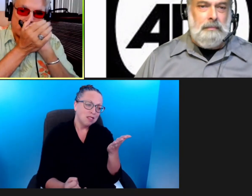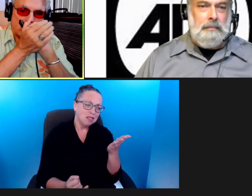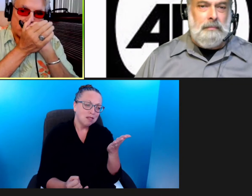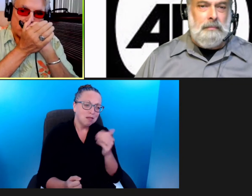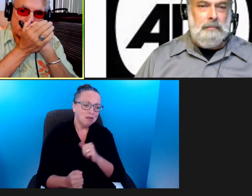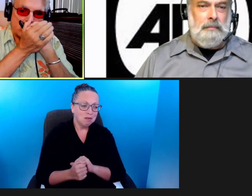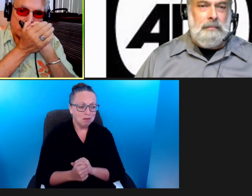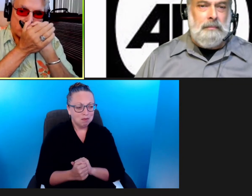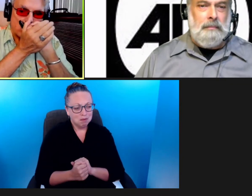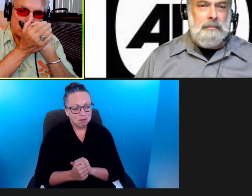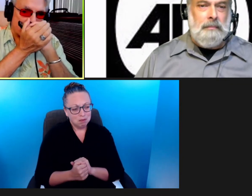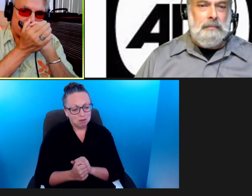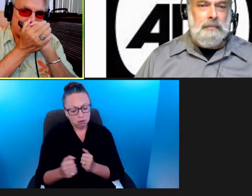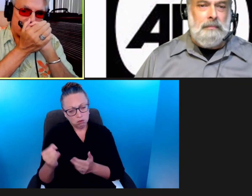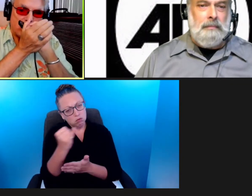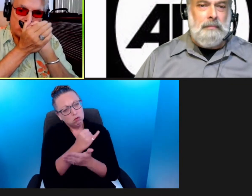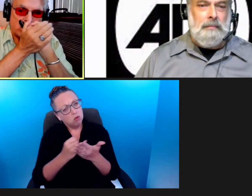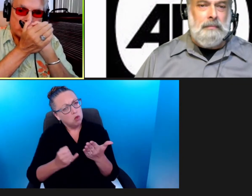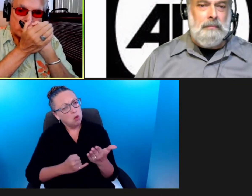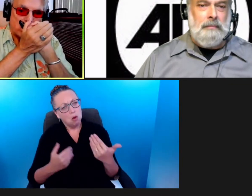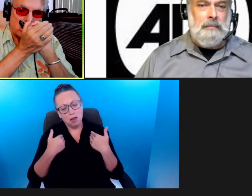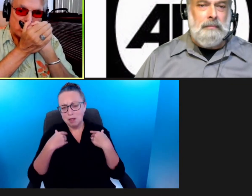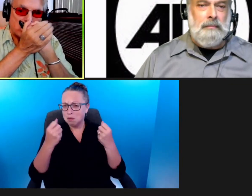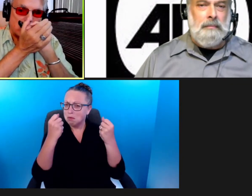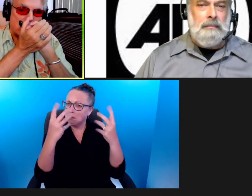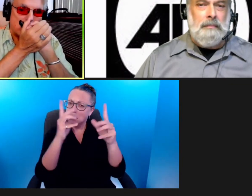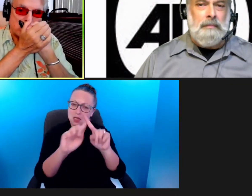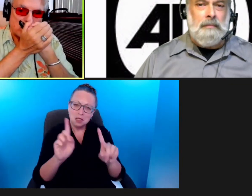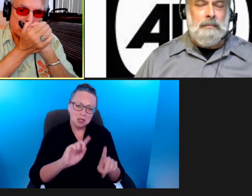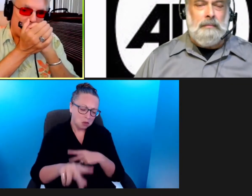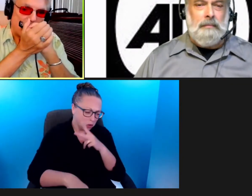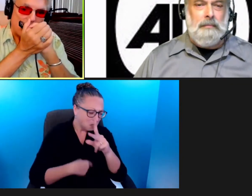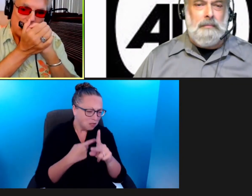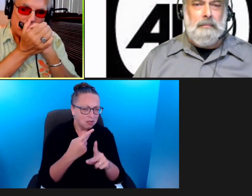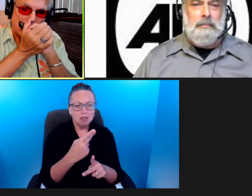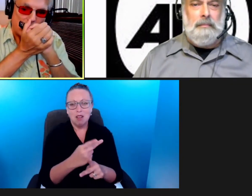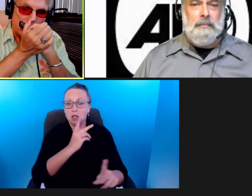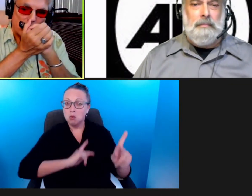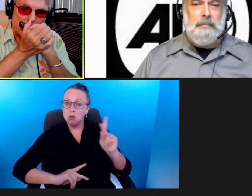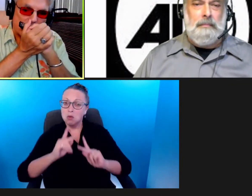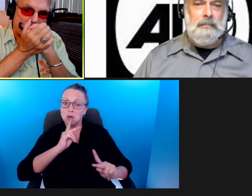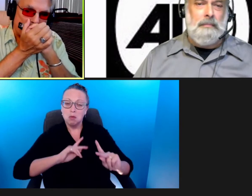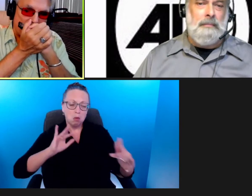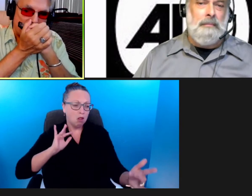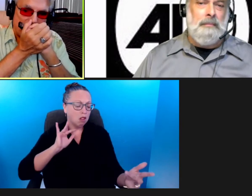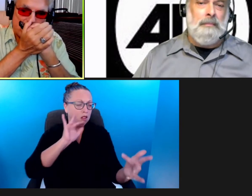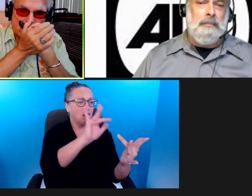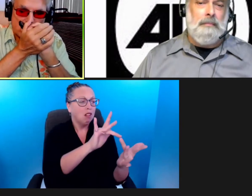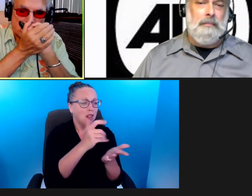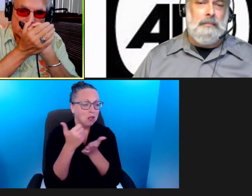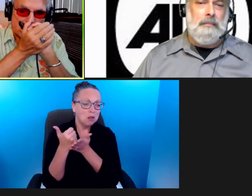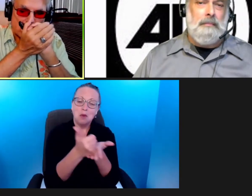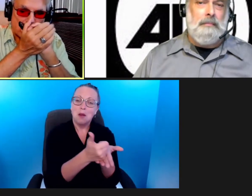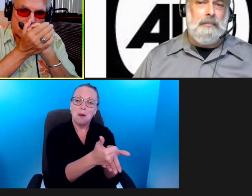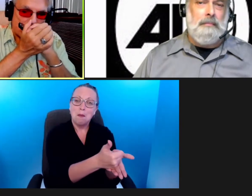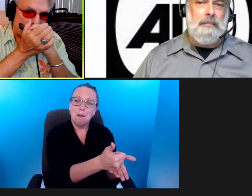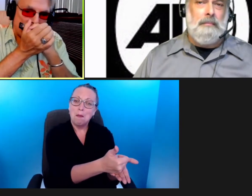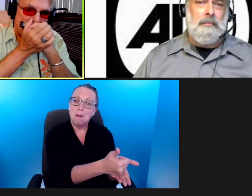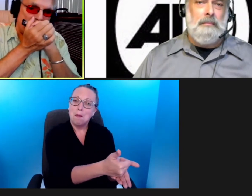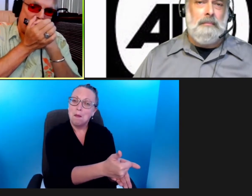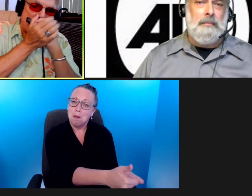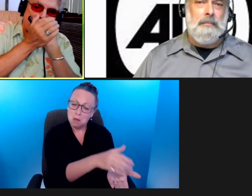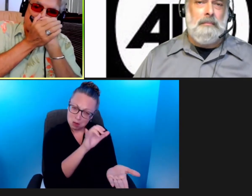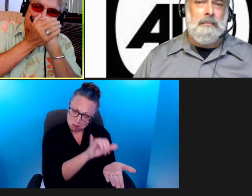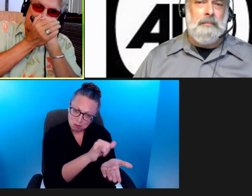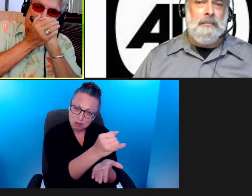There is art in people reaching out to help soul unknown.